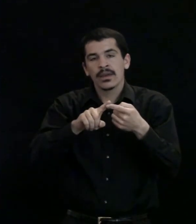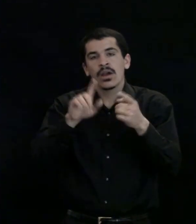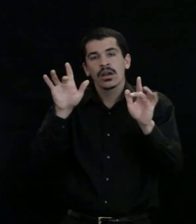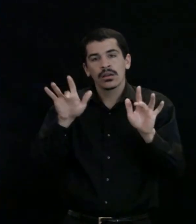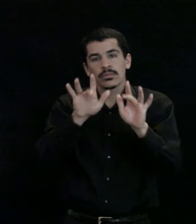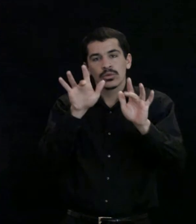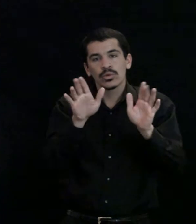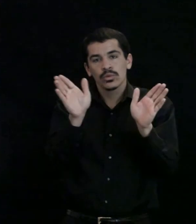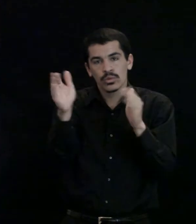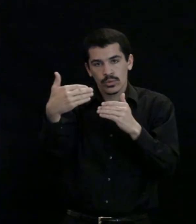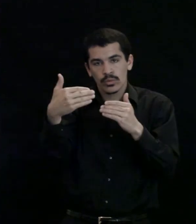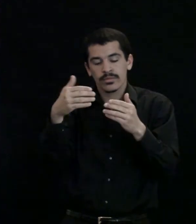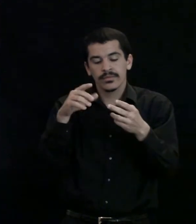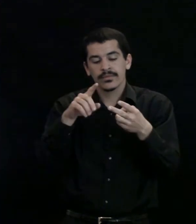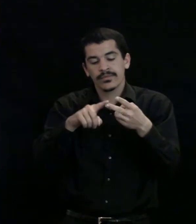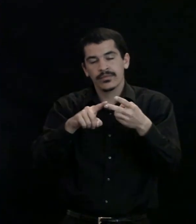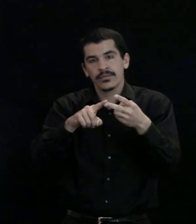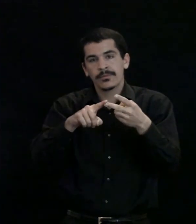meeting room,